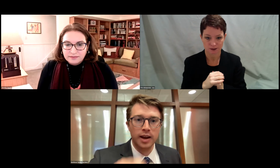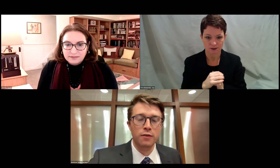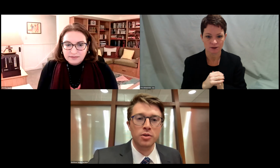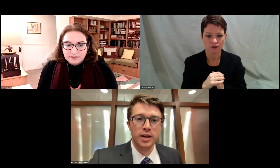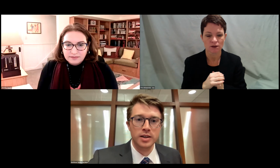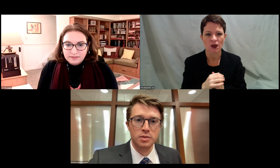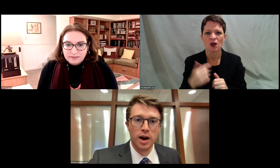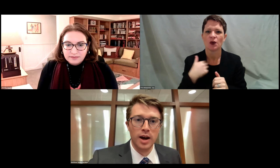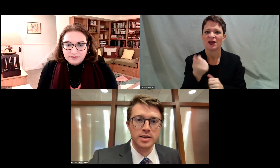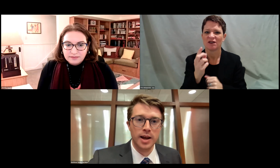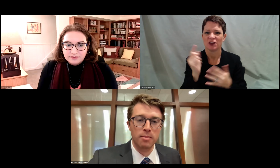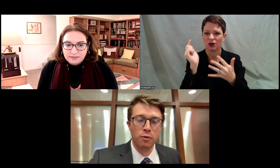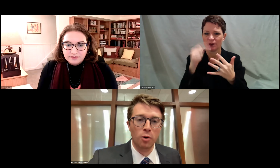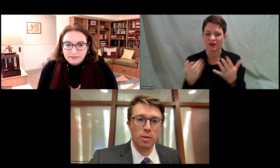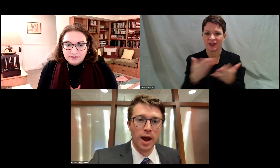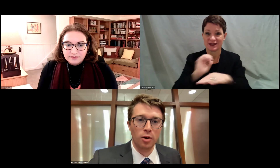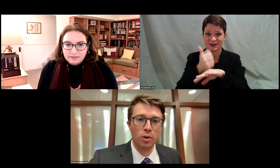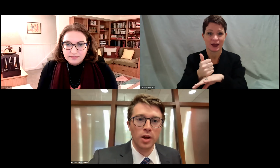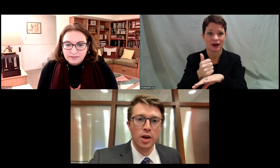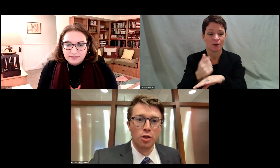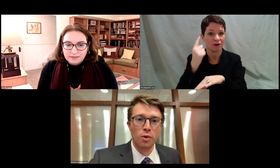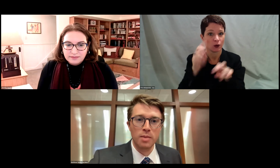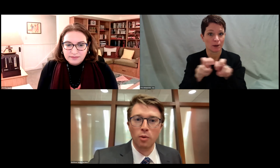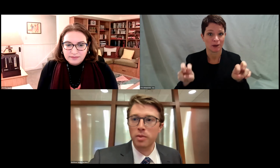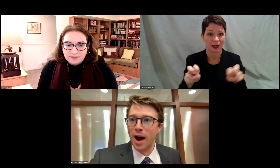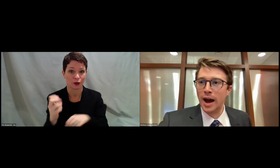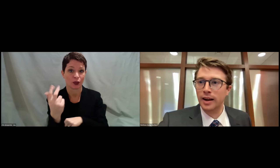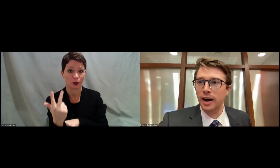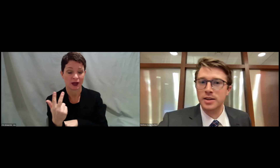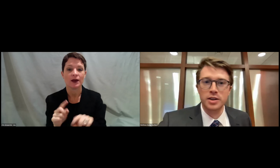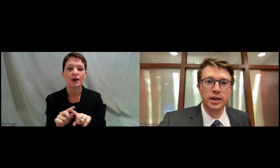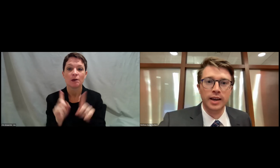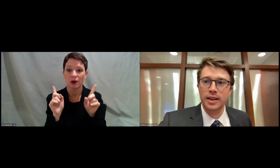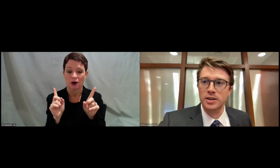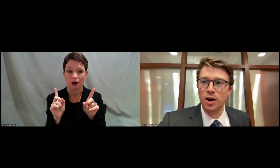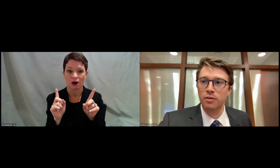Just to get a few things set up for panel three, but we'll be back